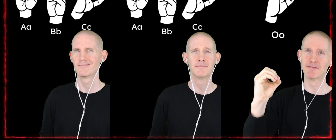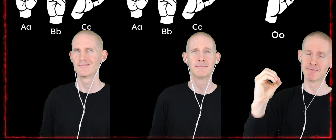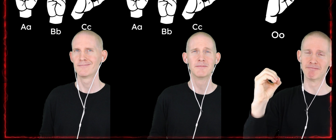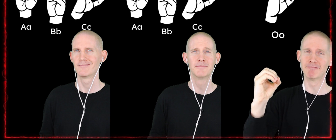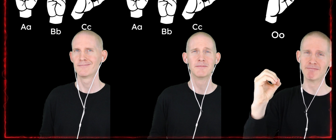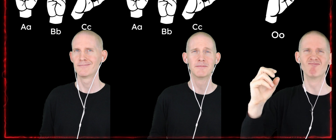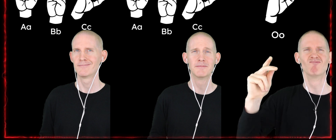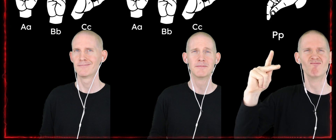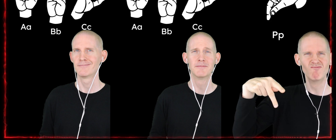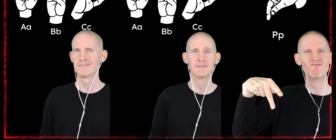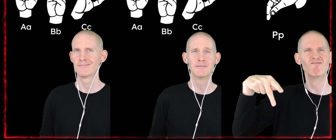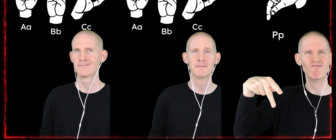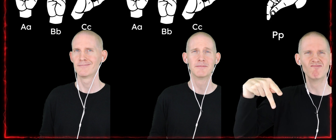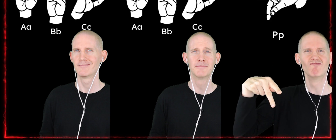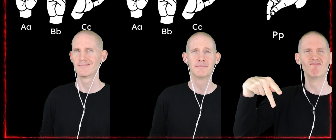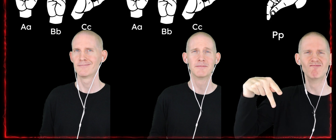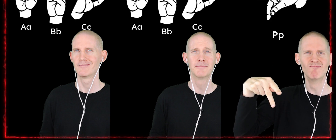Ich verstehe euch nicht.